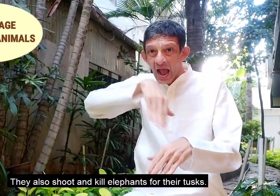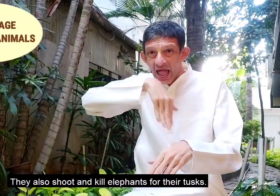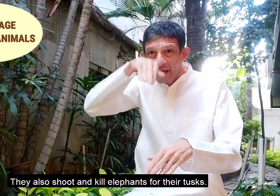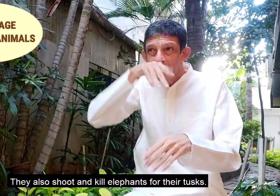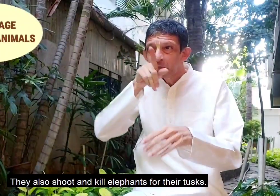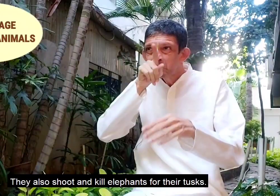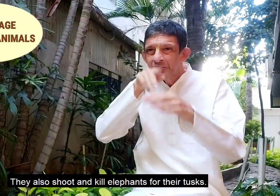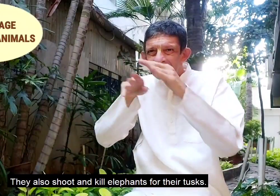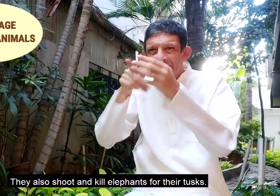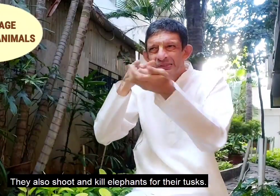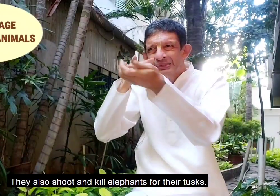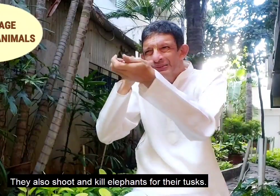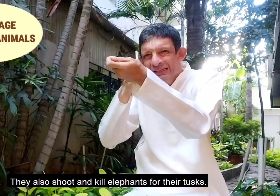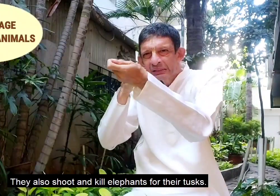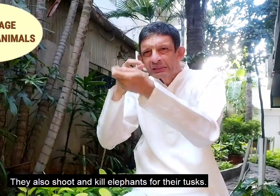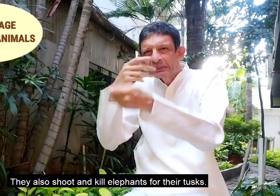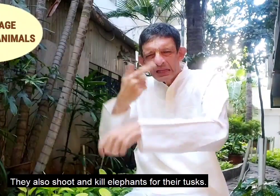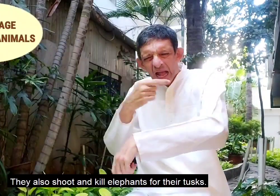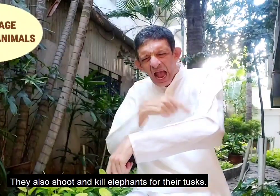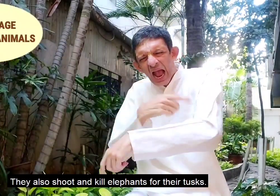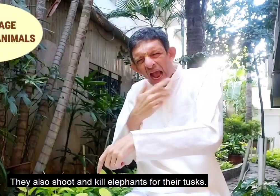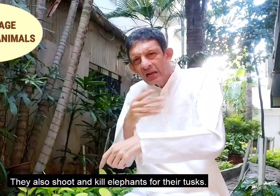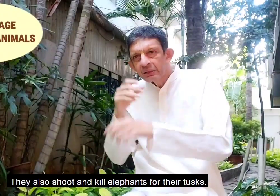They also shoot and kill elephants for their tusks.